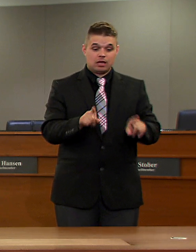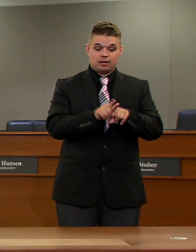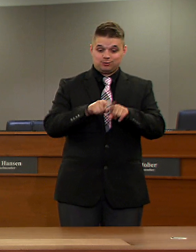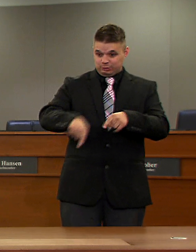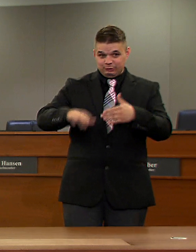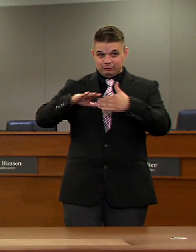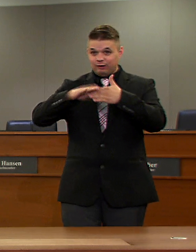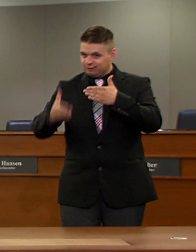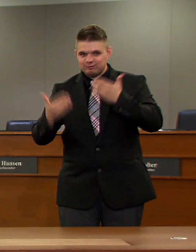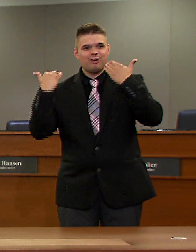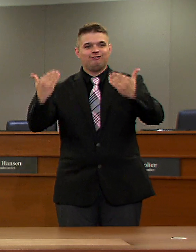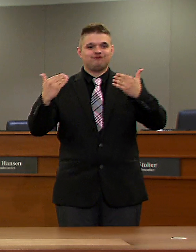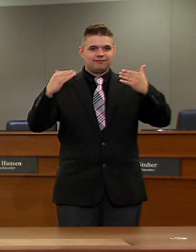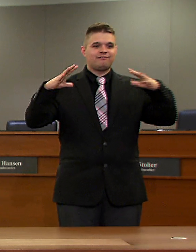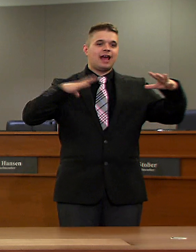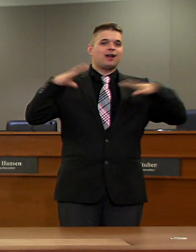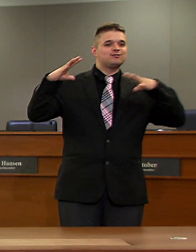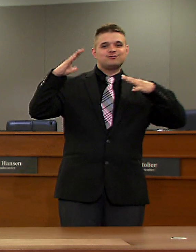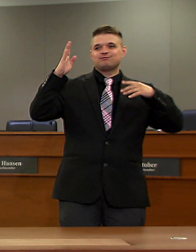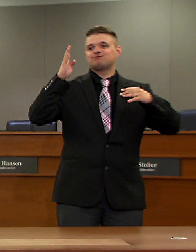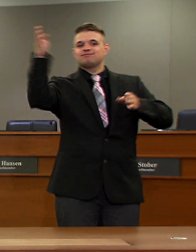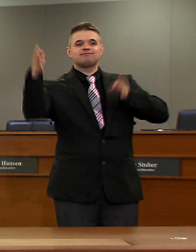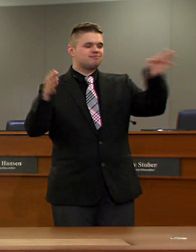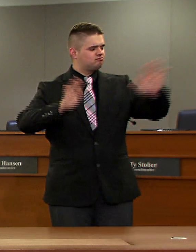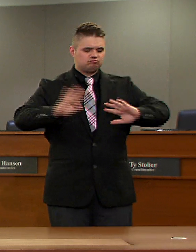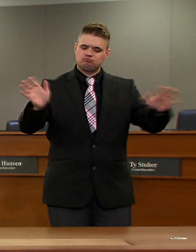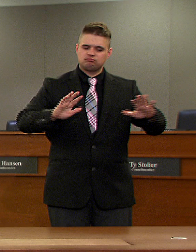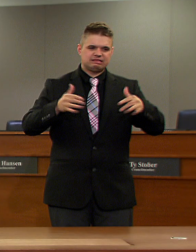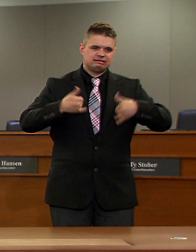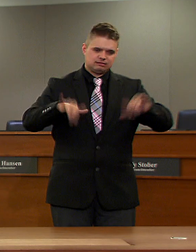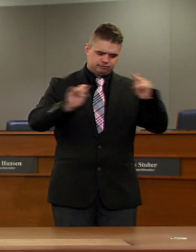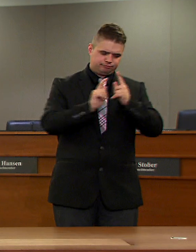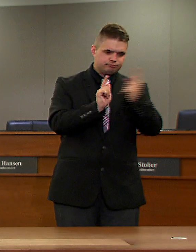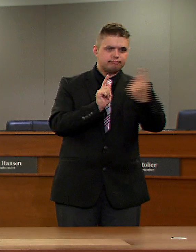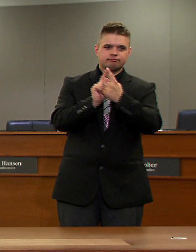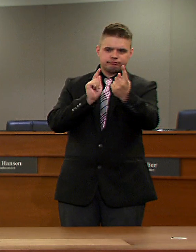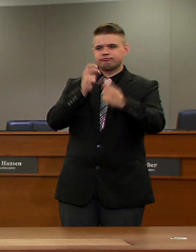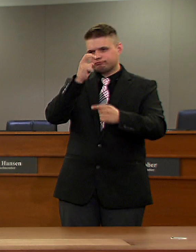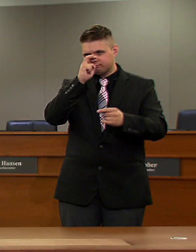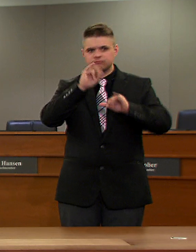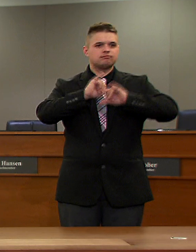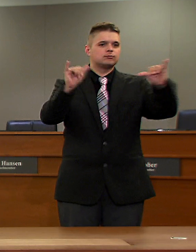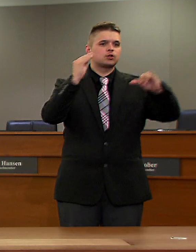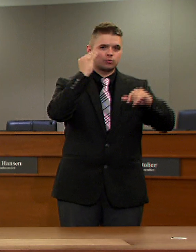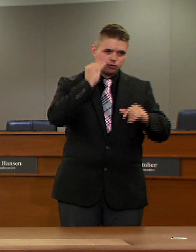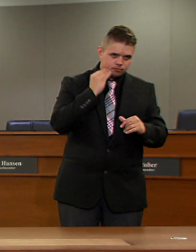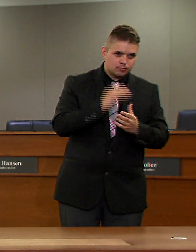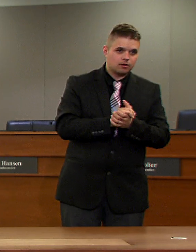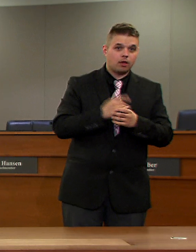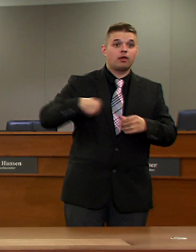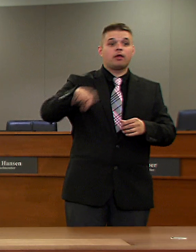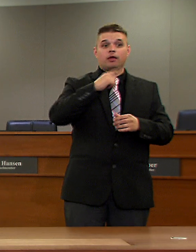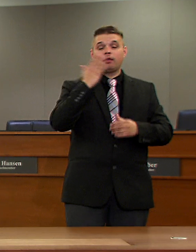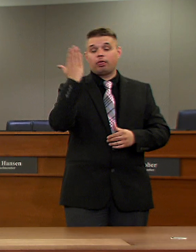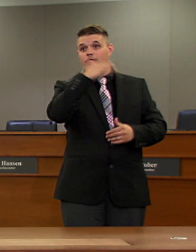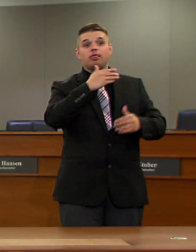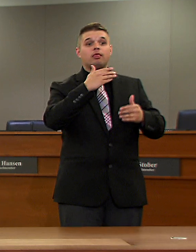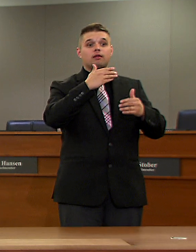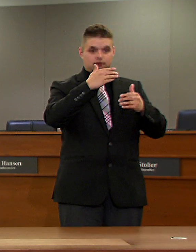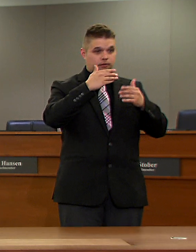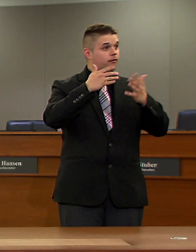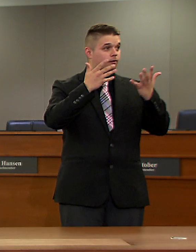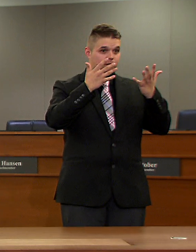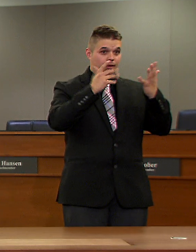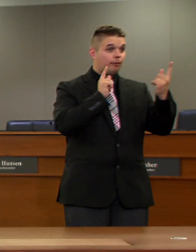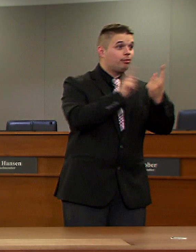since people can spread the virus before they even know that they have it, it's very important to stay away from others even if